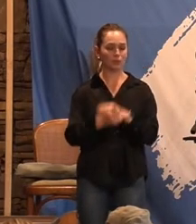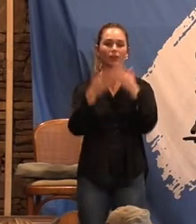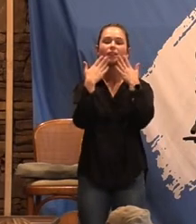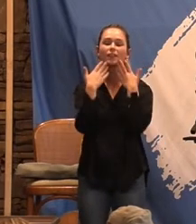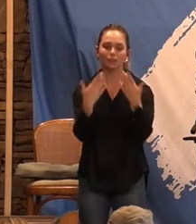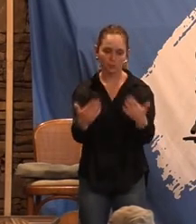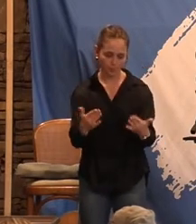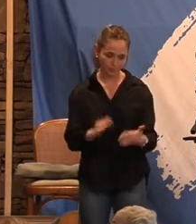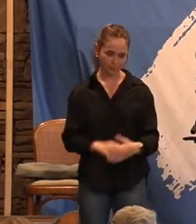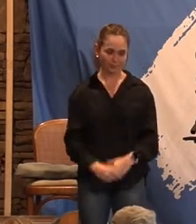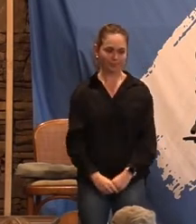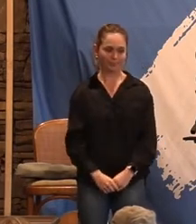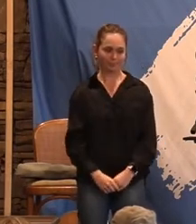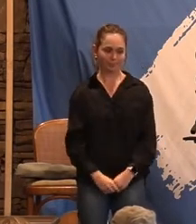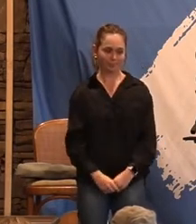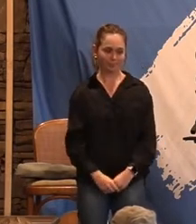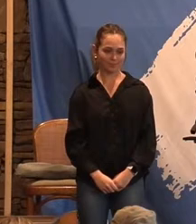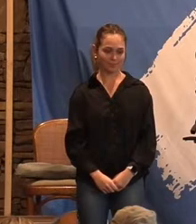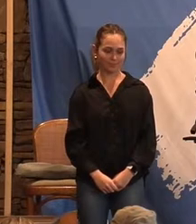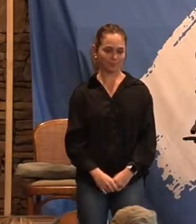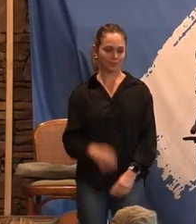Thank you.